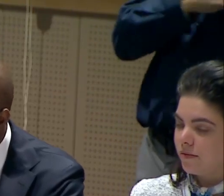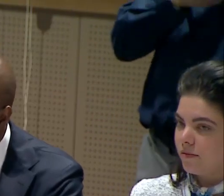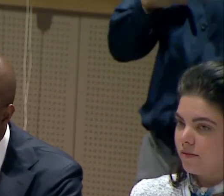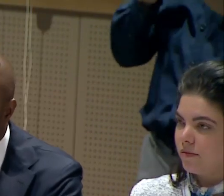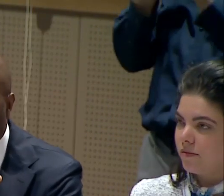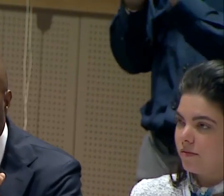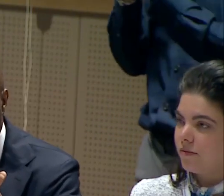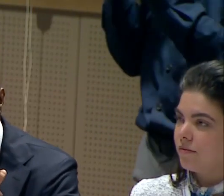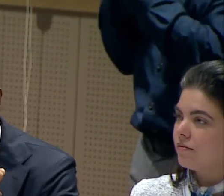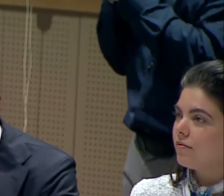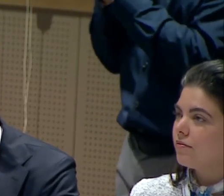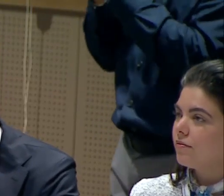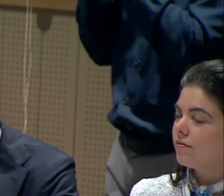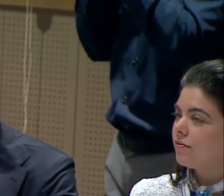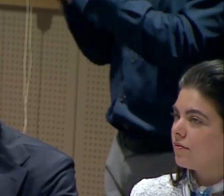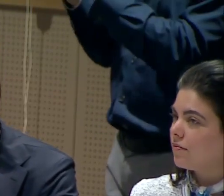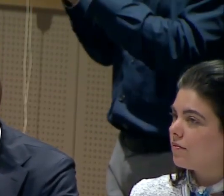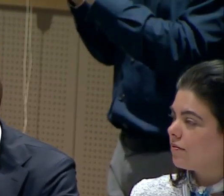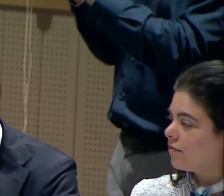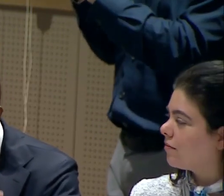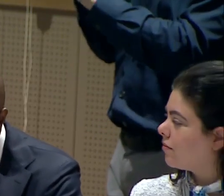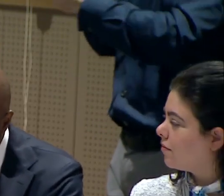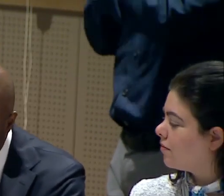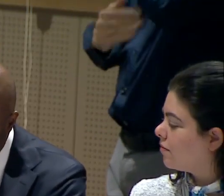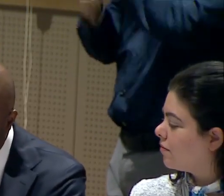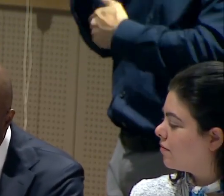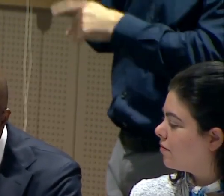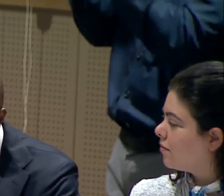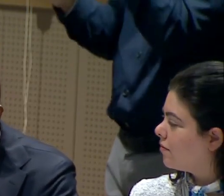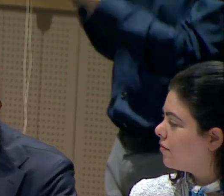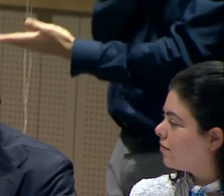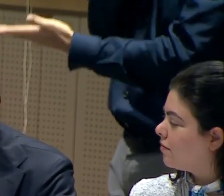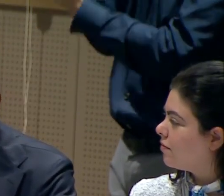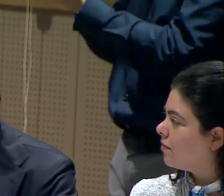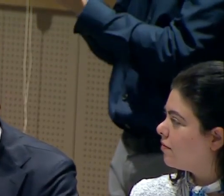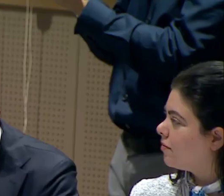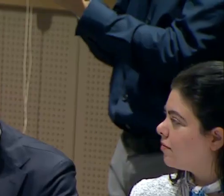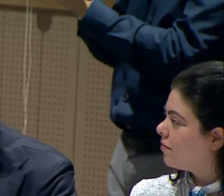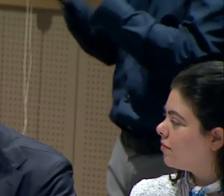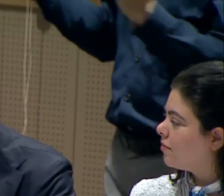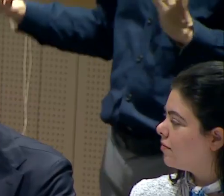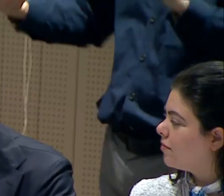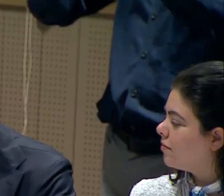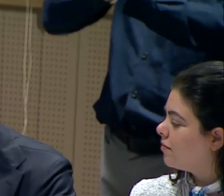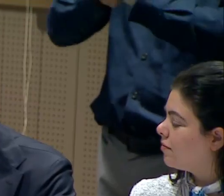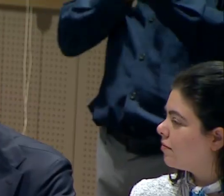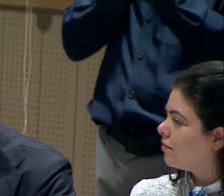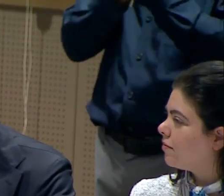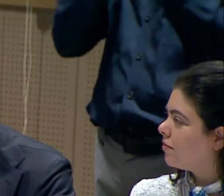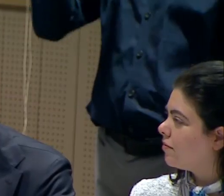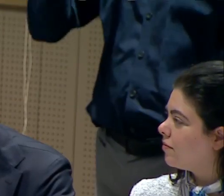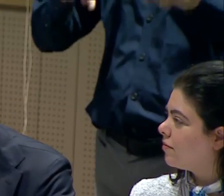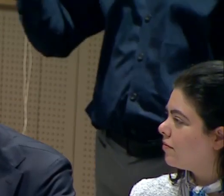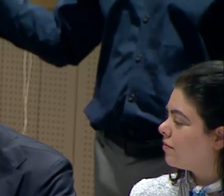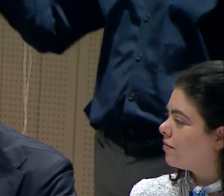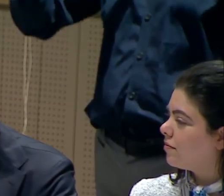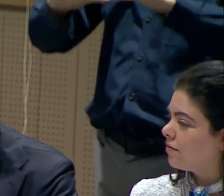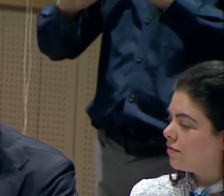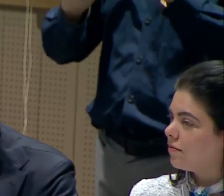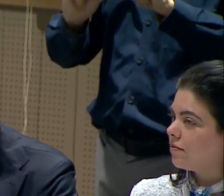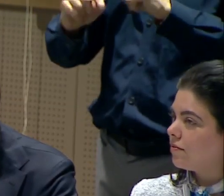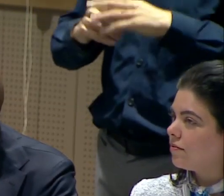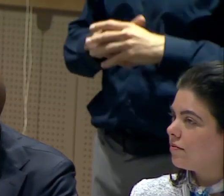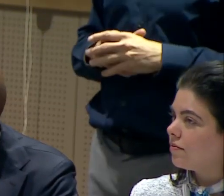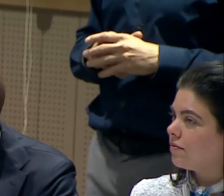for making this event partnership possible. I wish also to acknowledge the presence of the accomplished